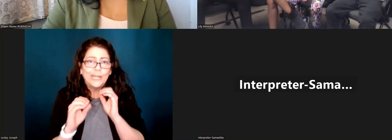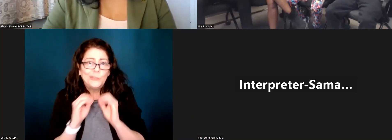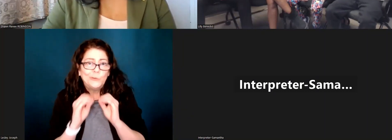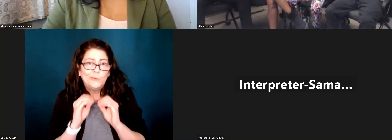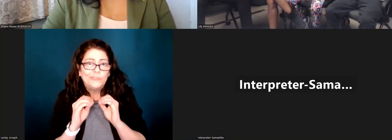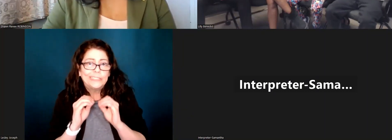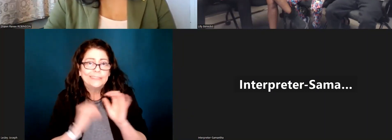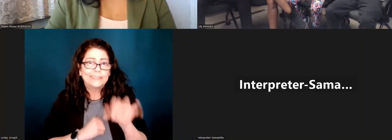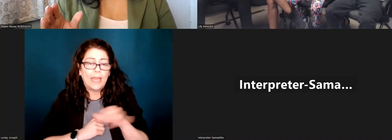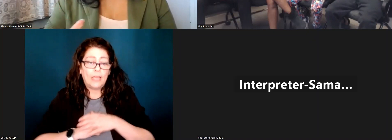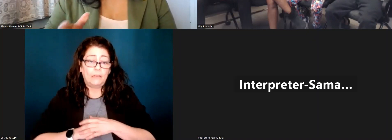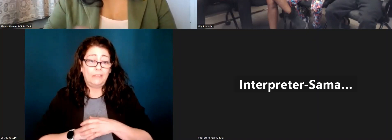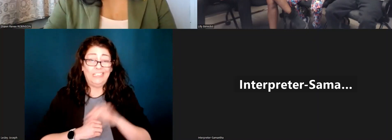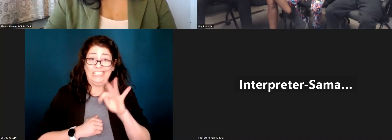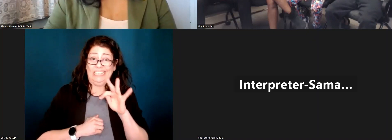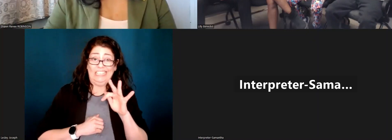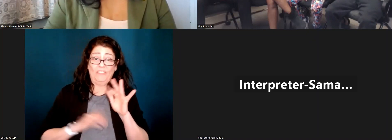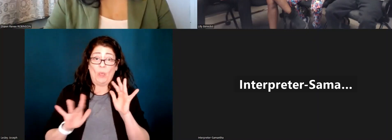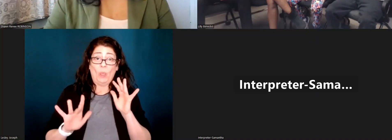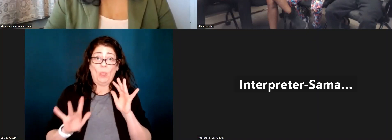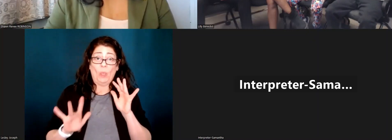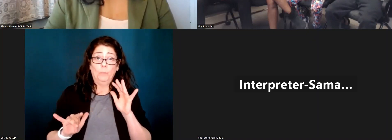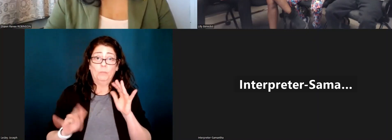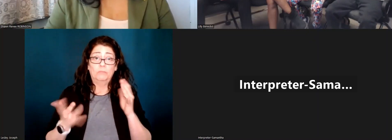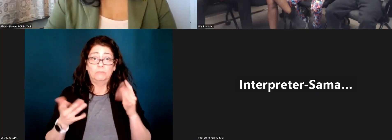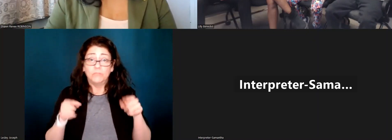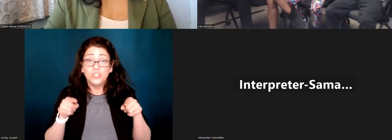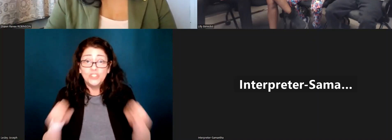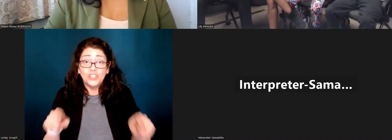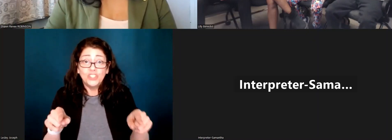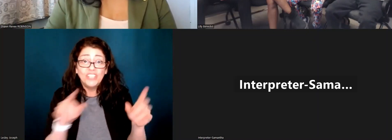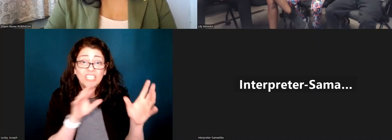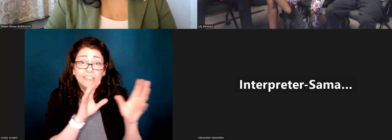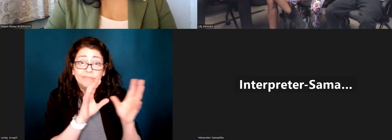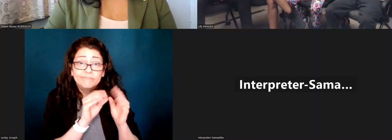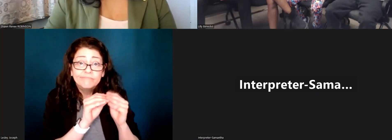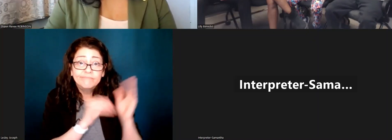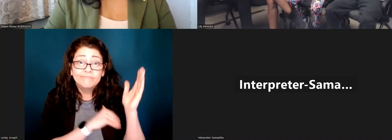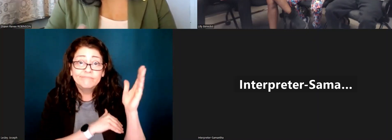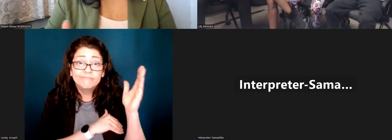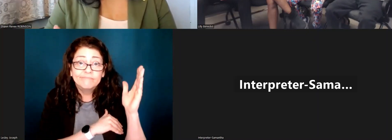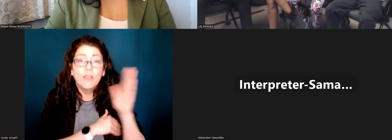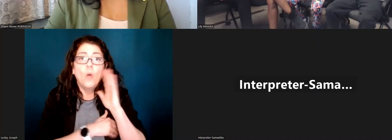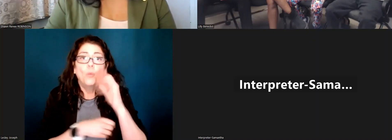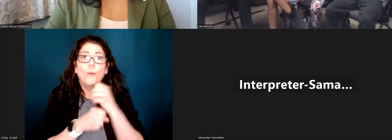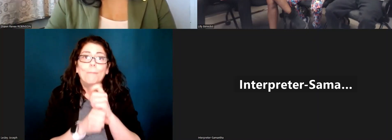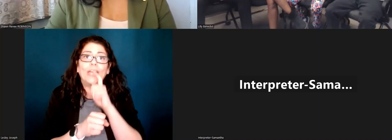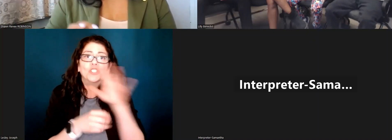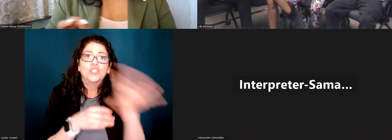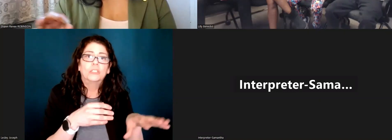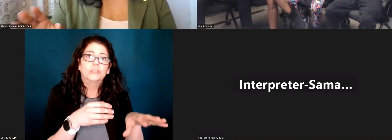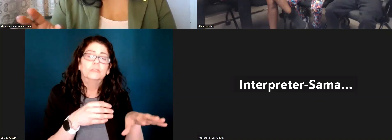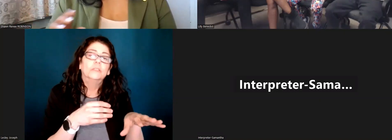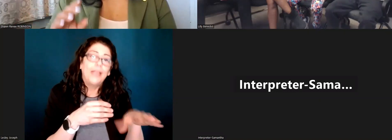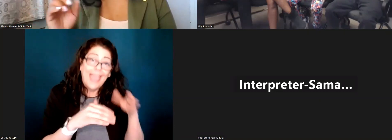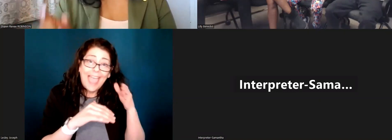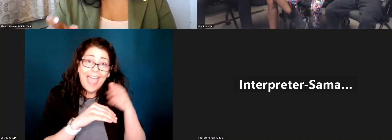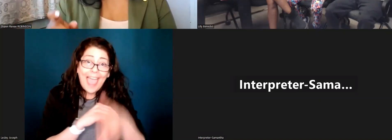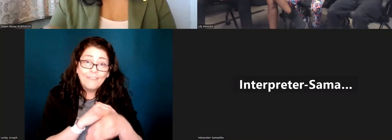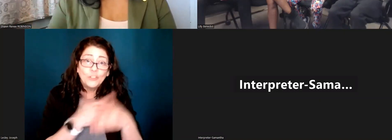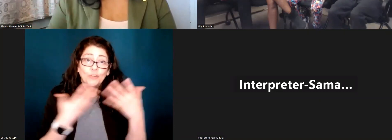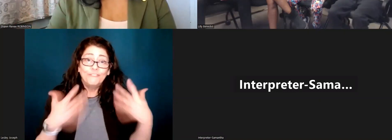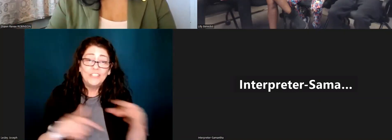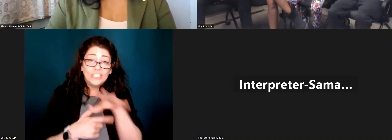And again, if it's not during the webinar, we're going to make sure that it's post-production captioned and you